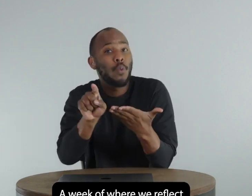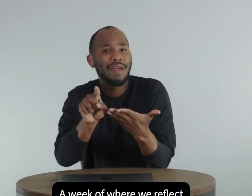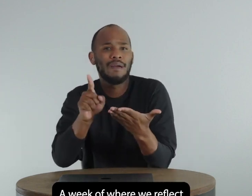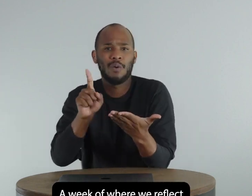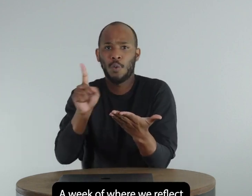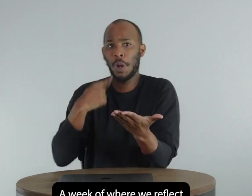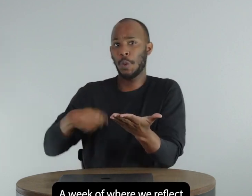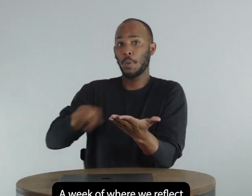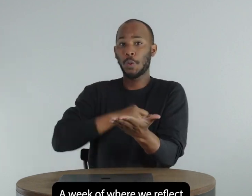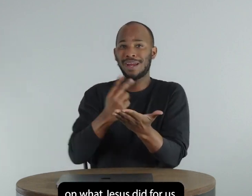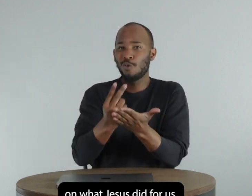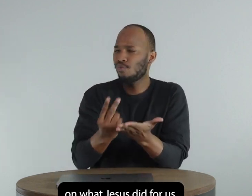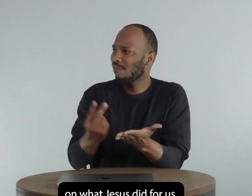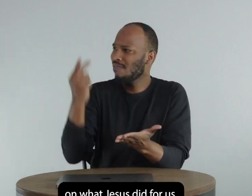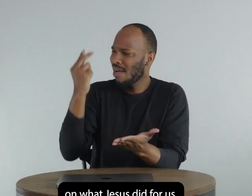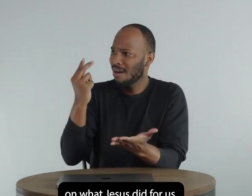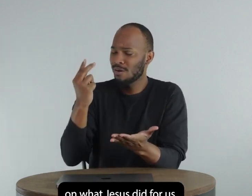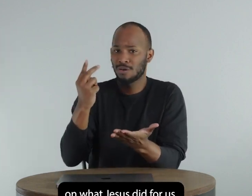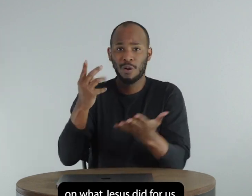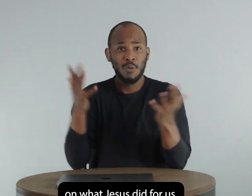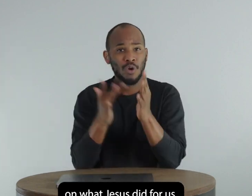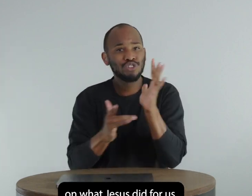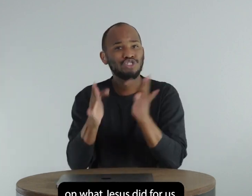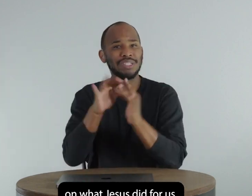we reflect on what Jesus did for us.